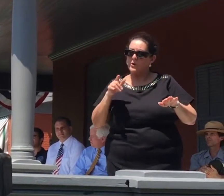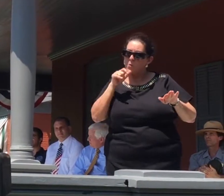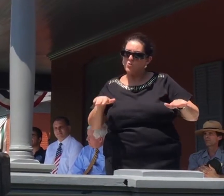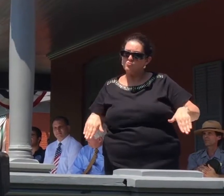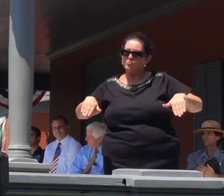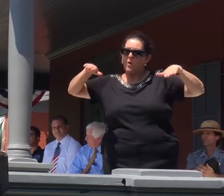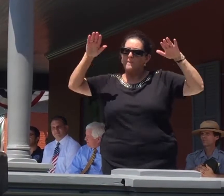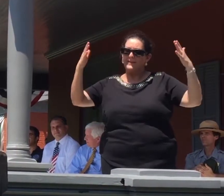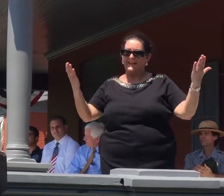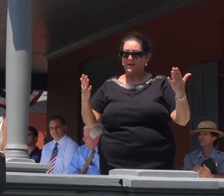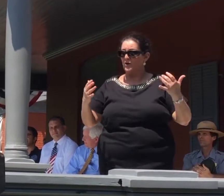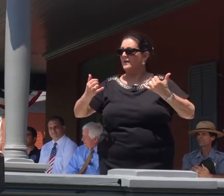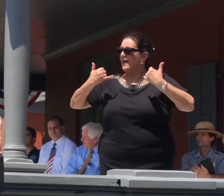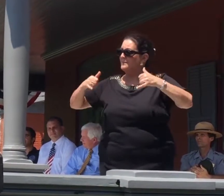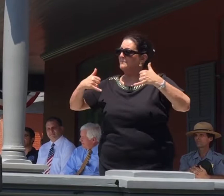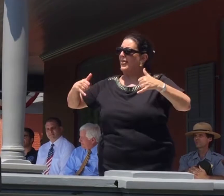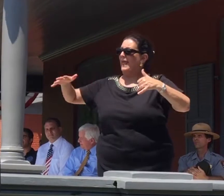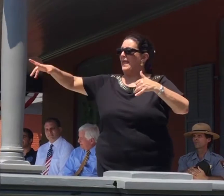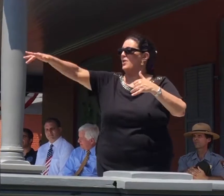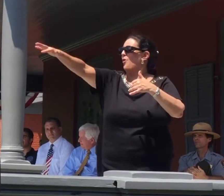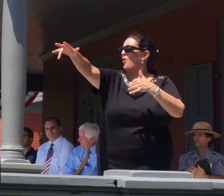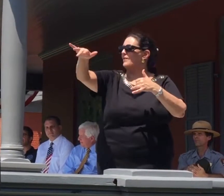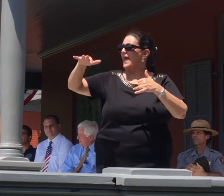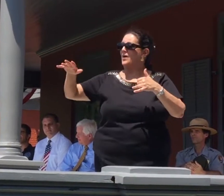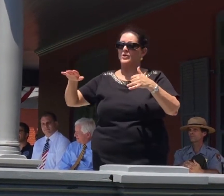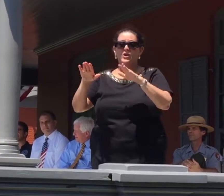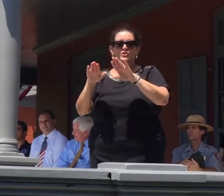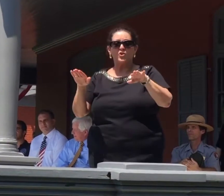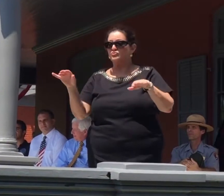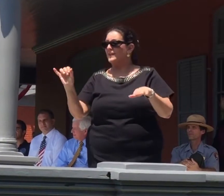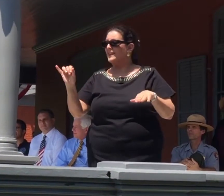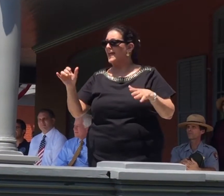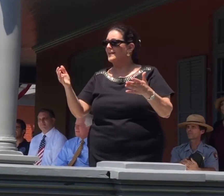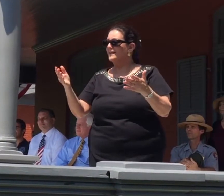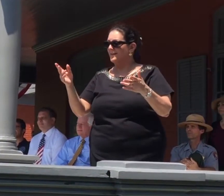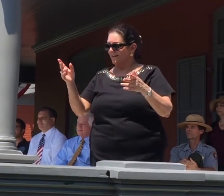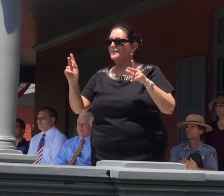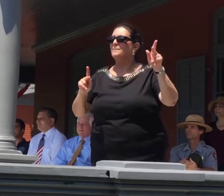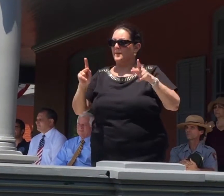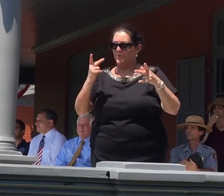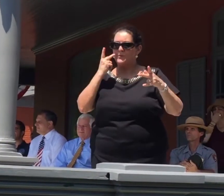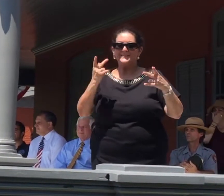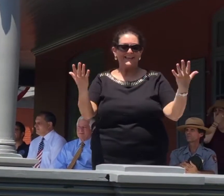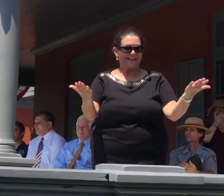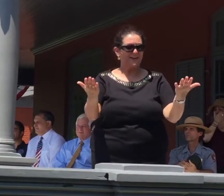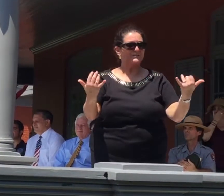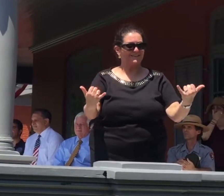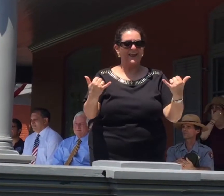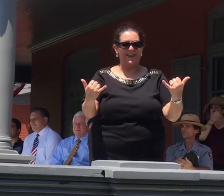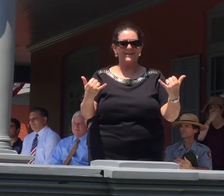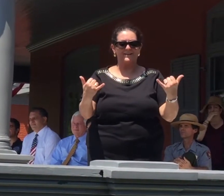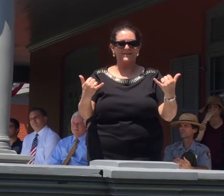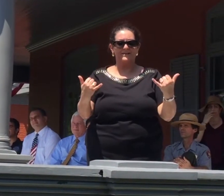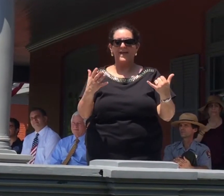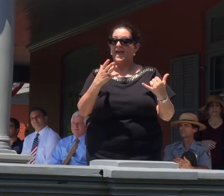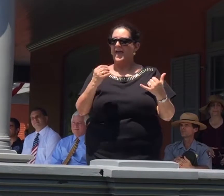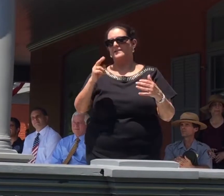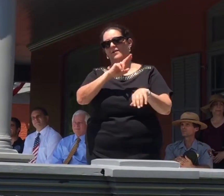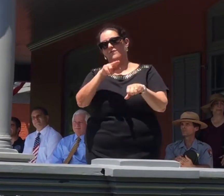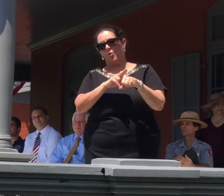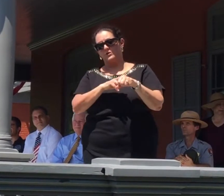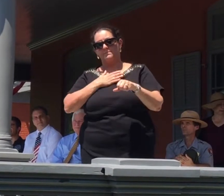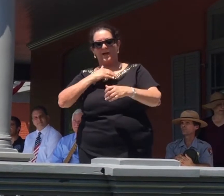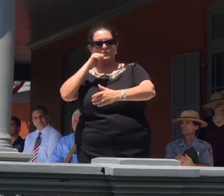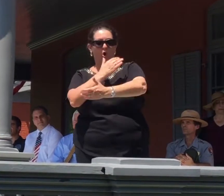grew up here and played at Sagamore Hill, children not unlike the children that I see here. Of course, there was